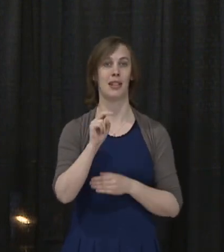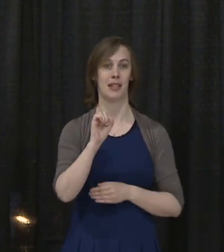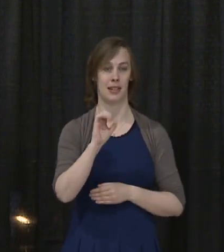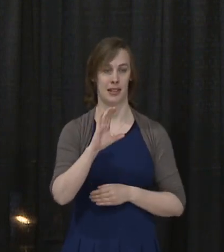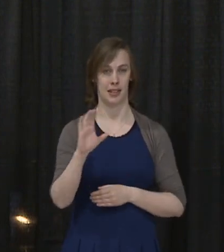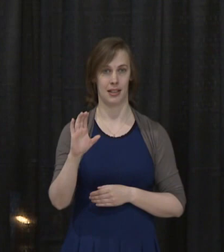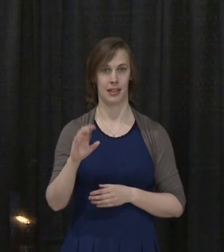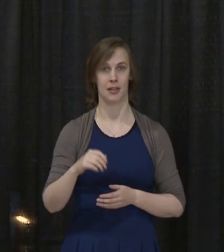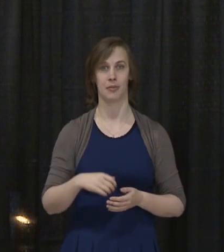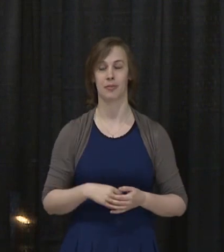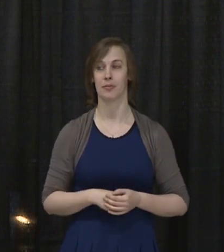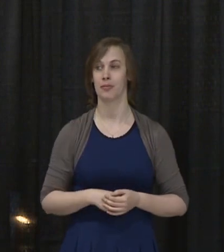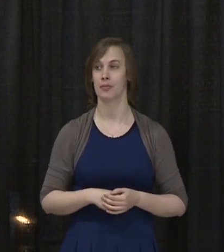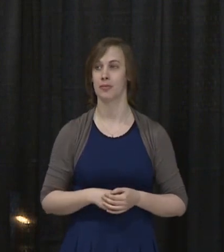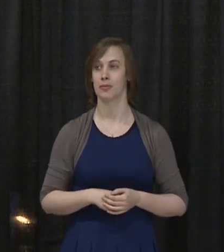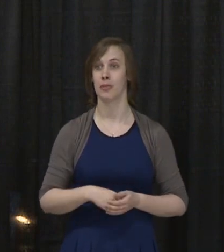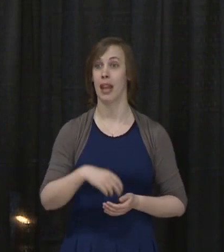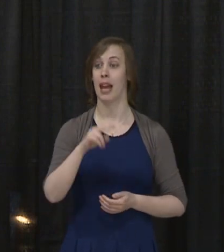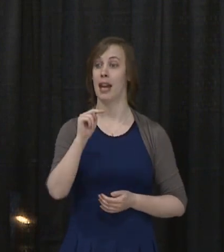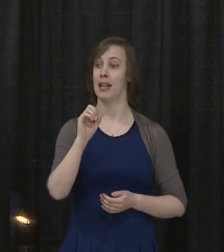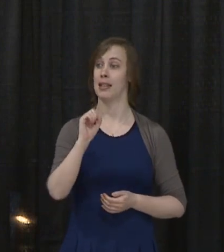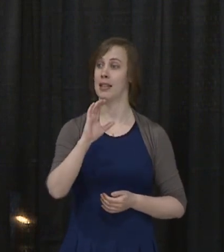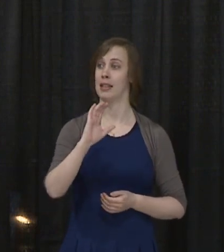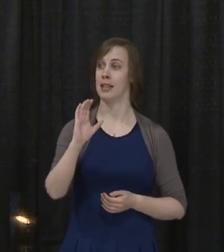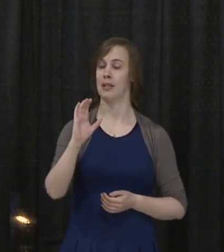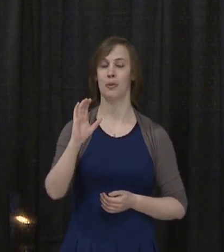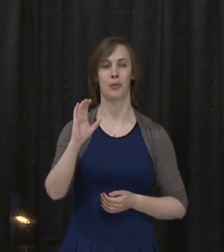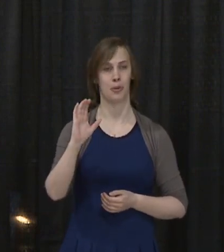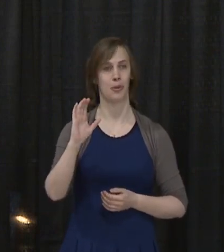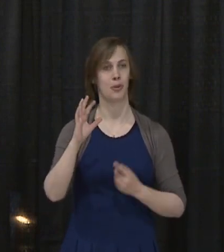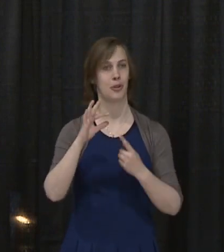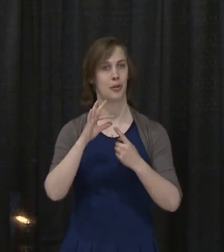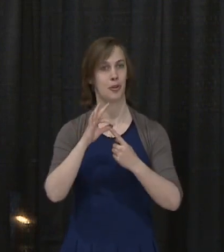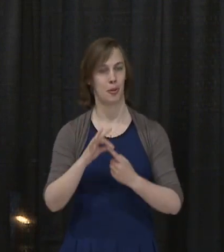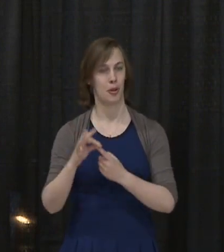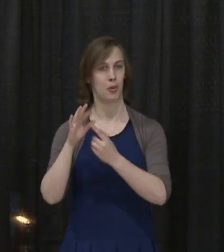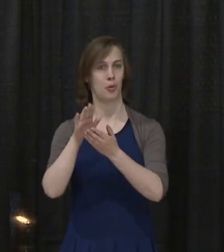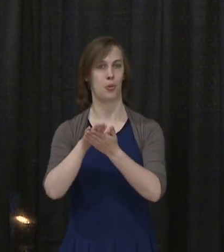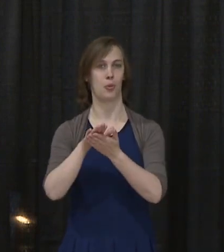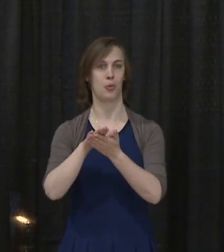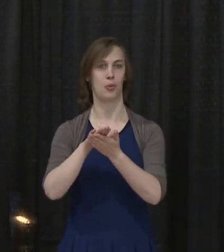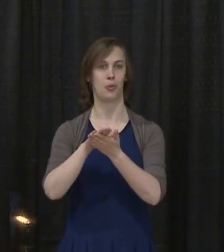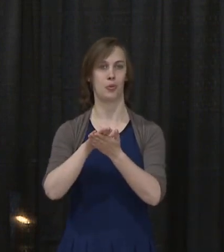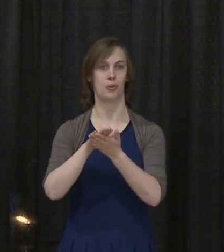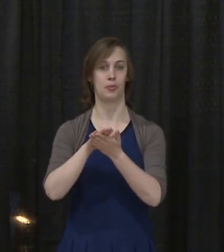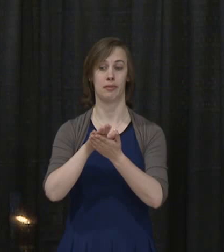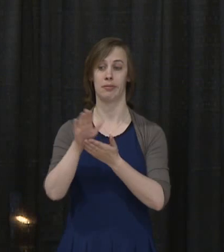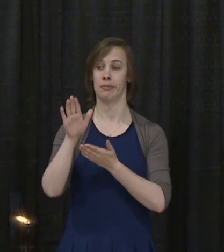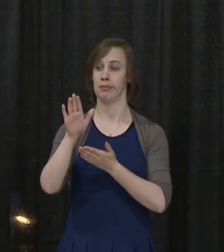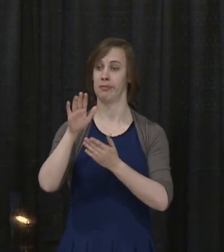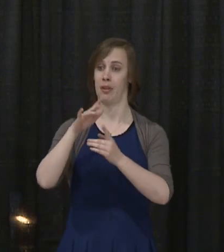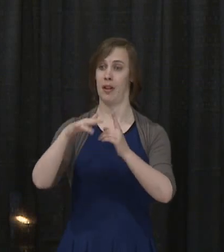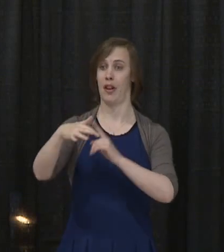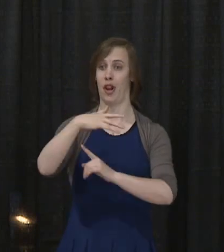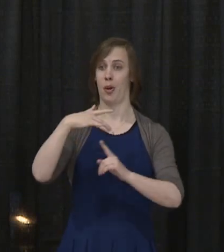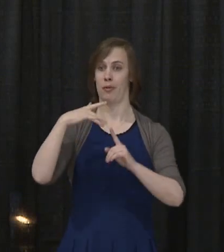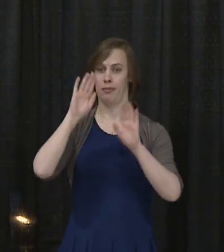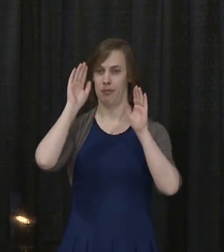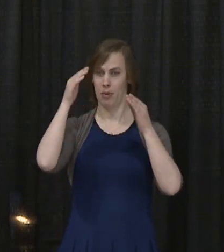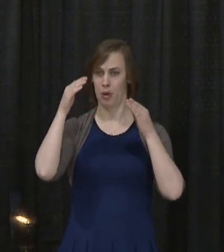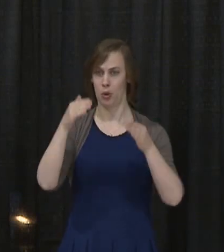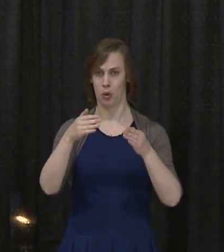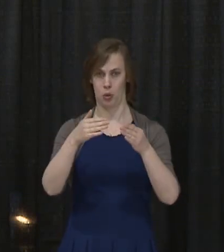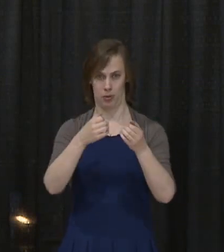Community College is truly a special institution. It provides a supportive, student-focused environment where learners